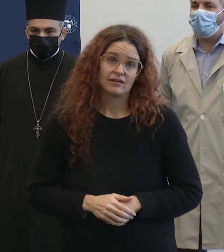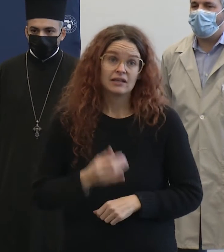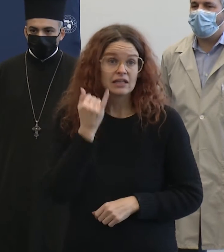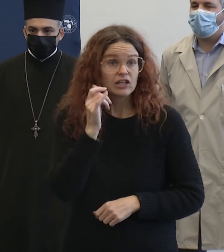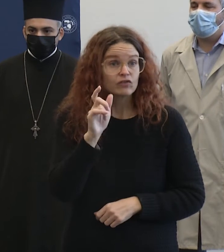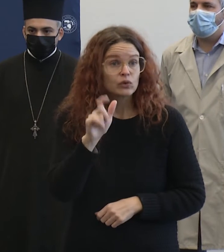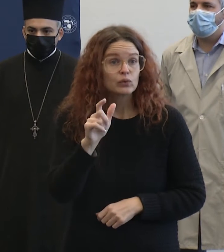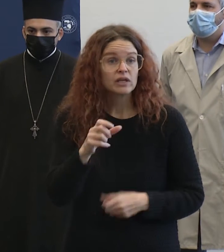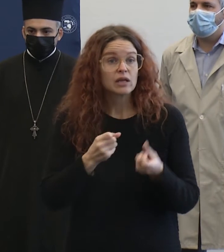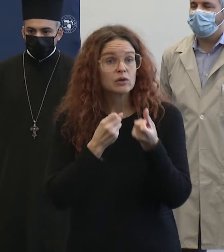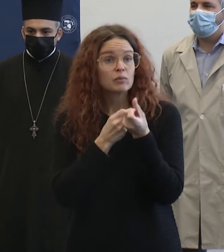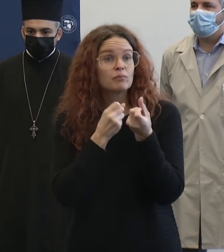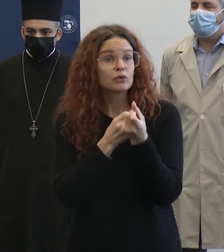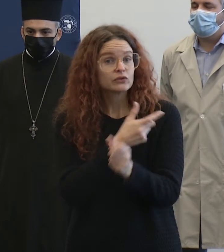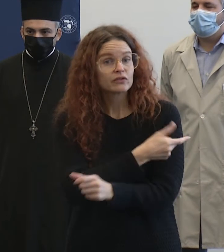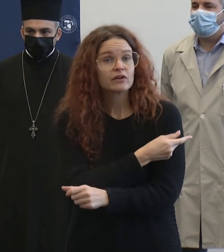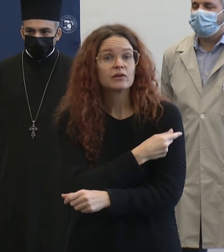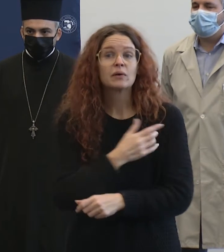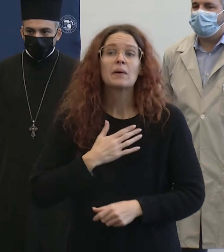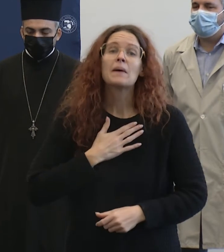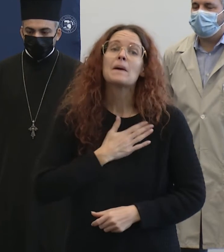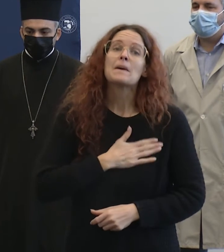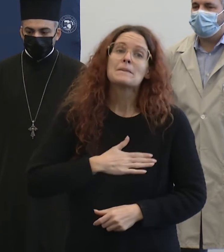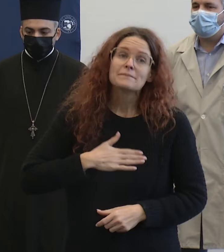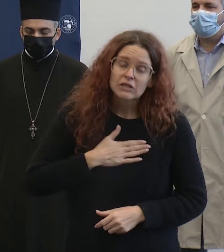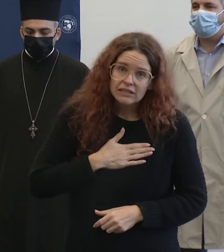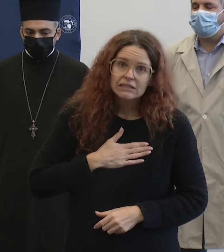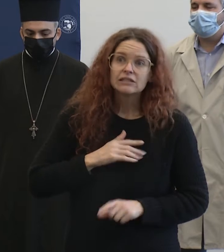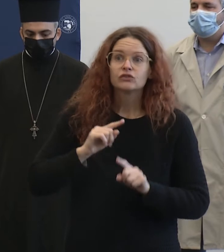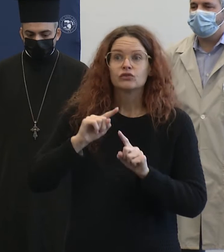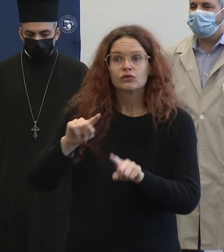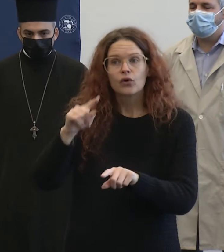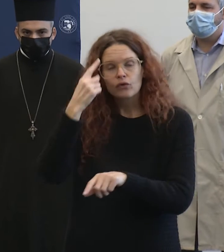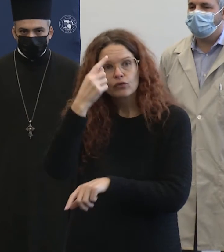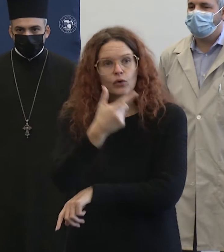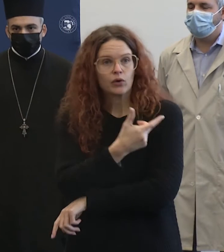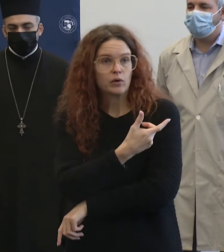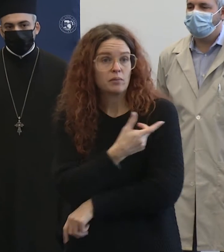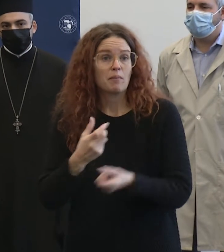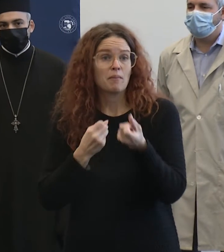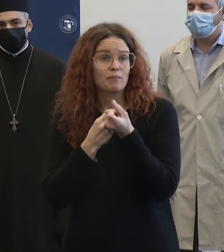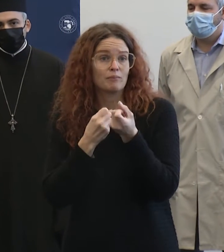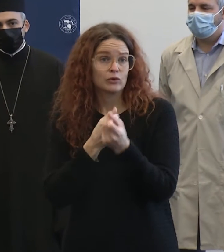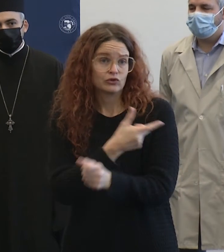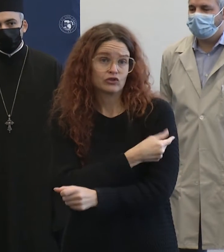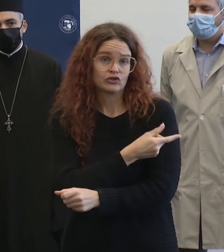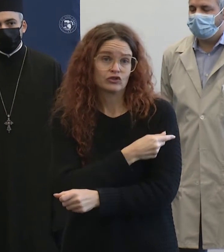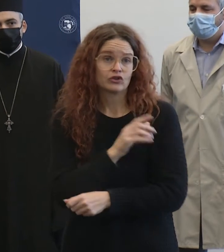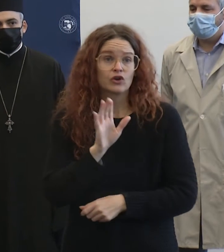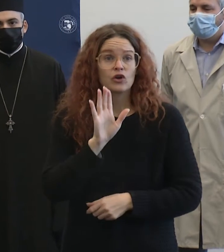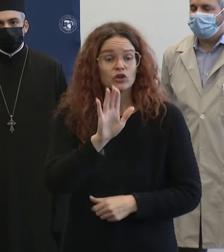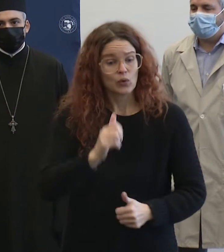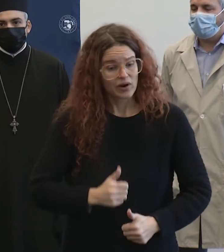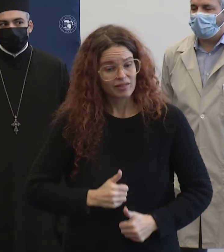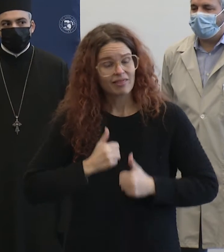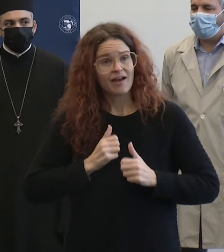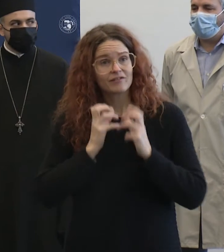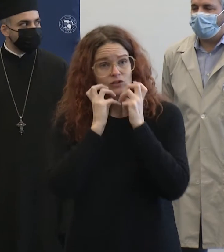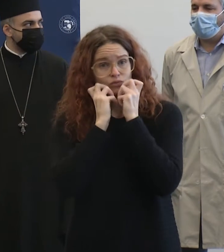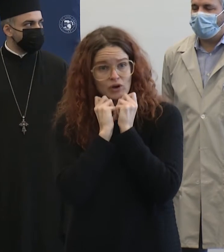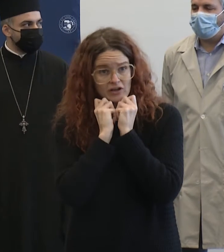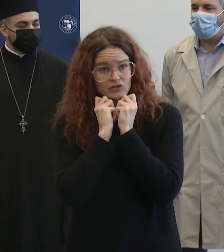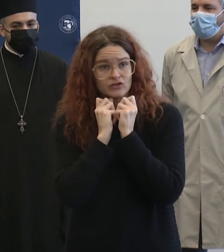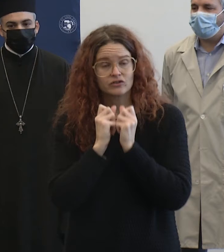need a booster, please access a booster. Your light is precious. As